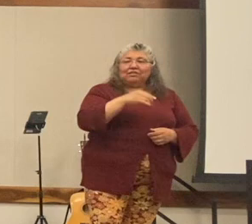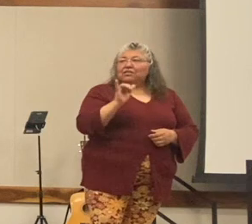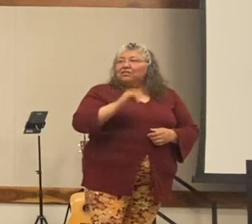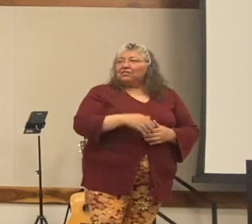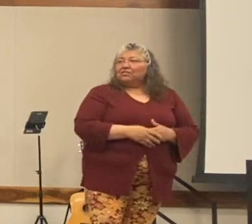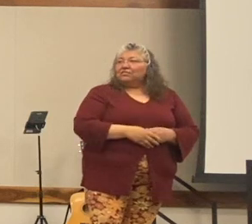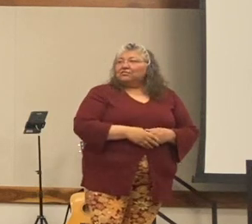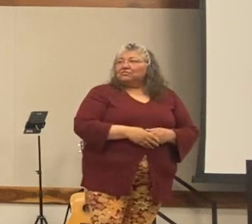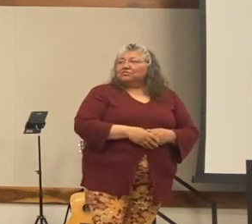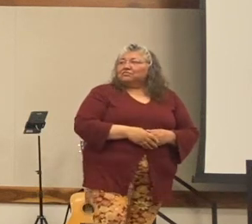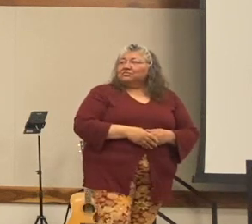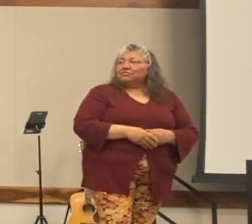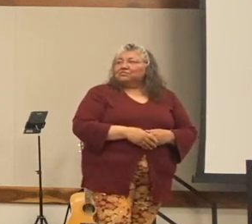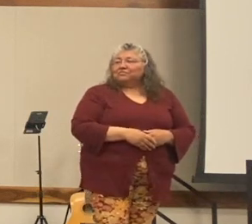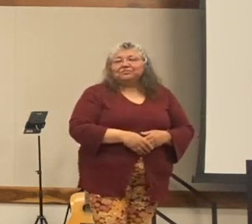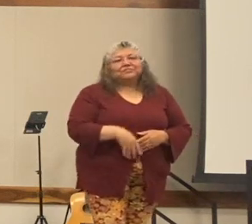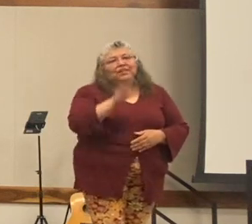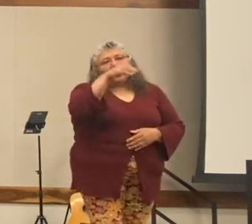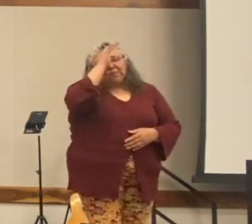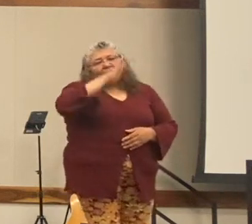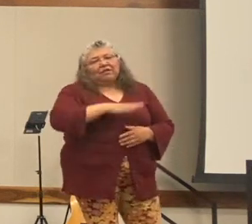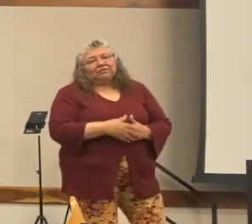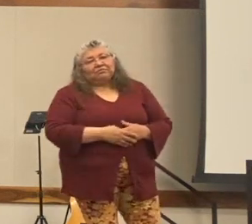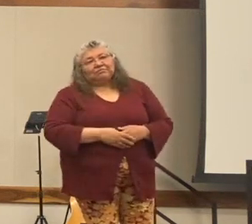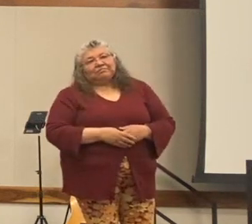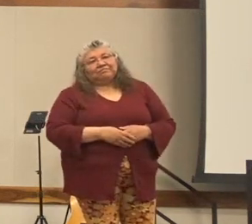like, hey, man,